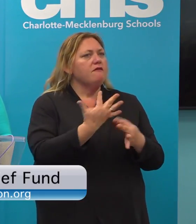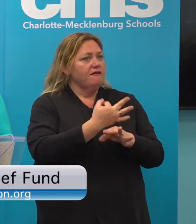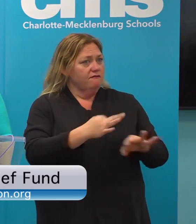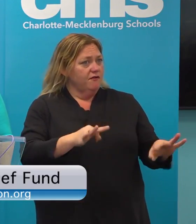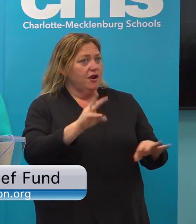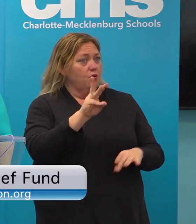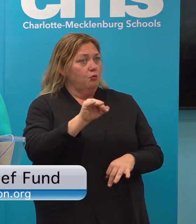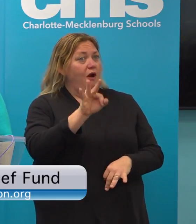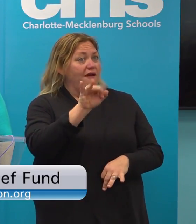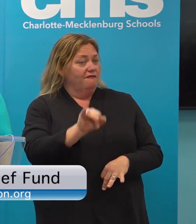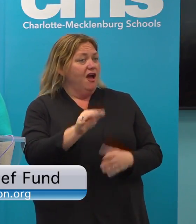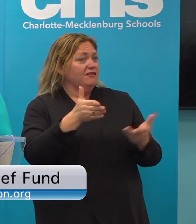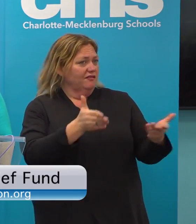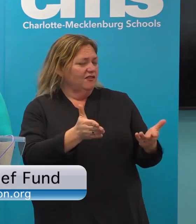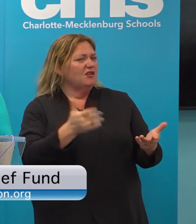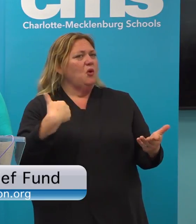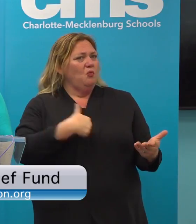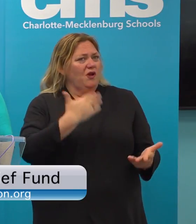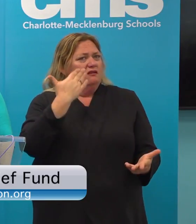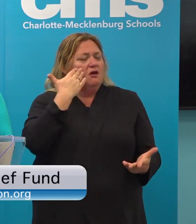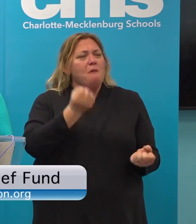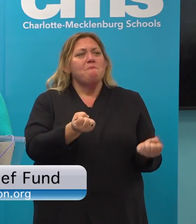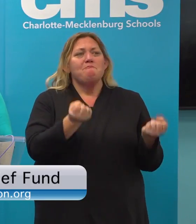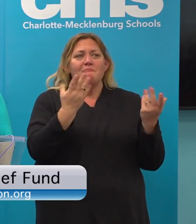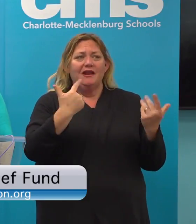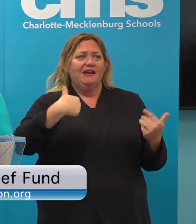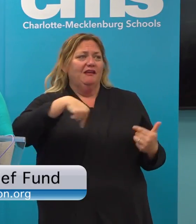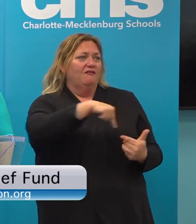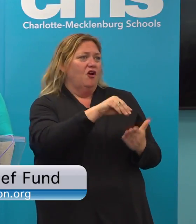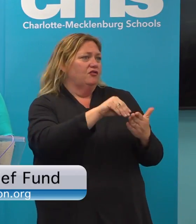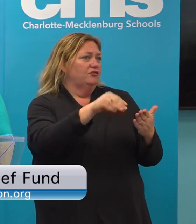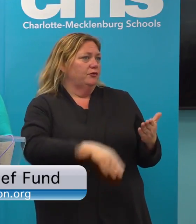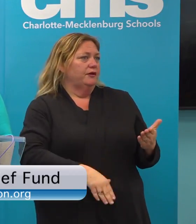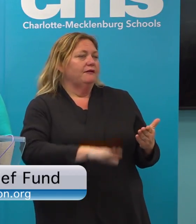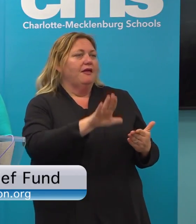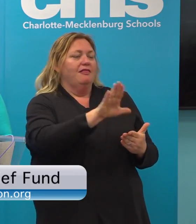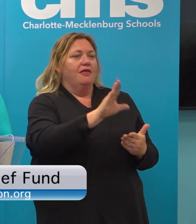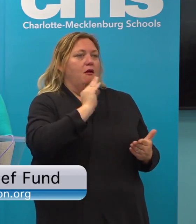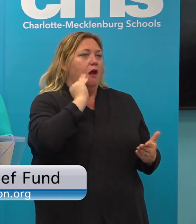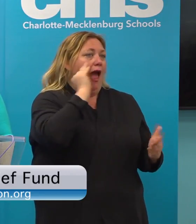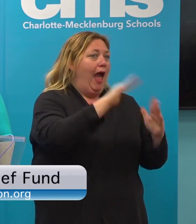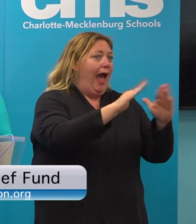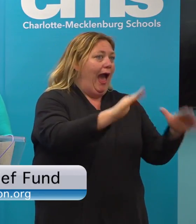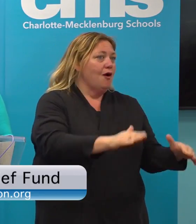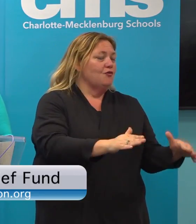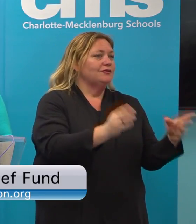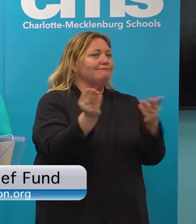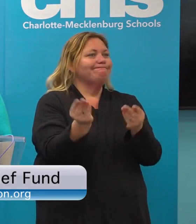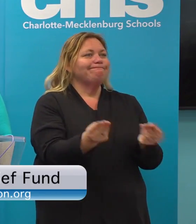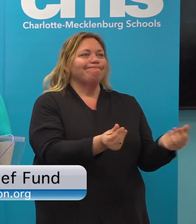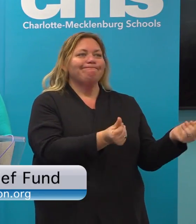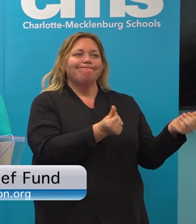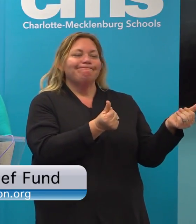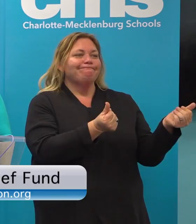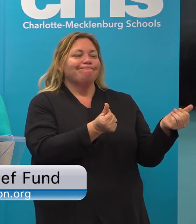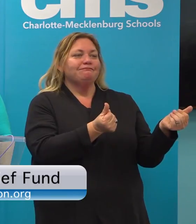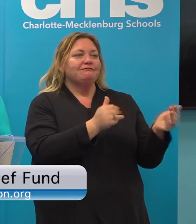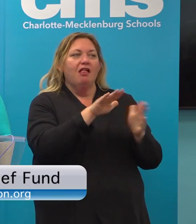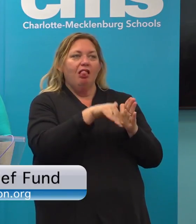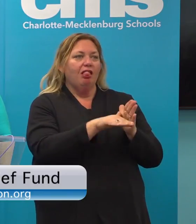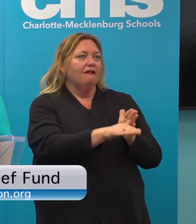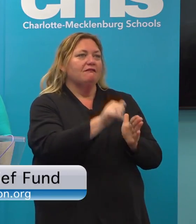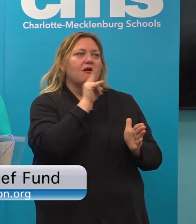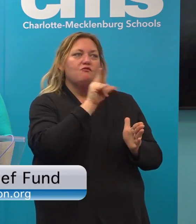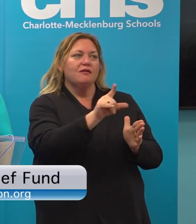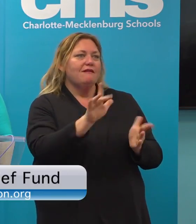service, we know that a significant number of our students, their housing is fluid and they wouldn't be able to take advantage of